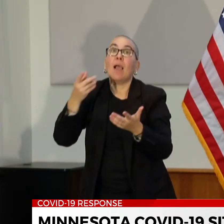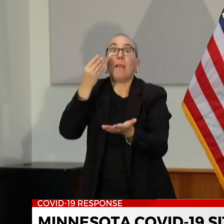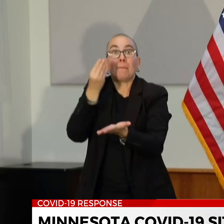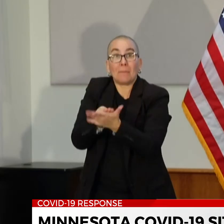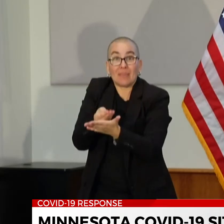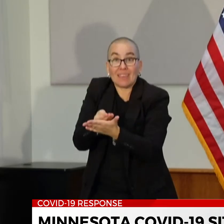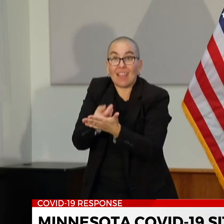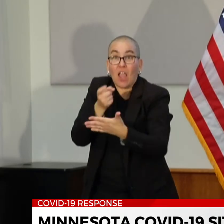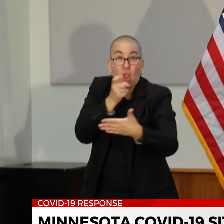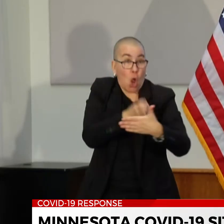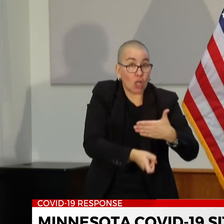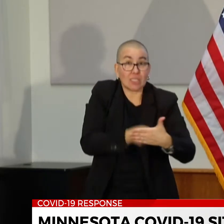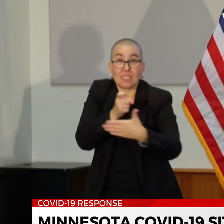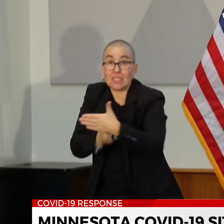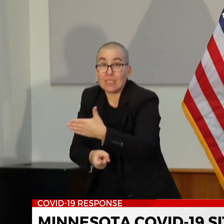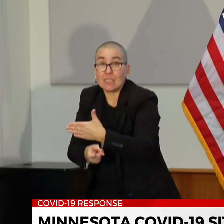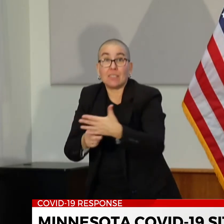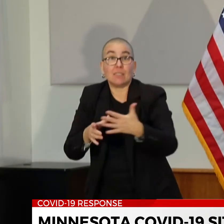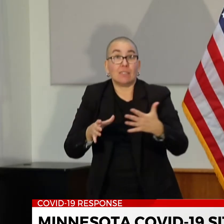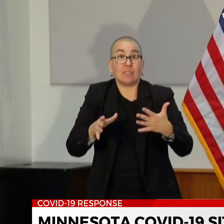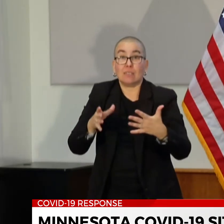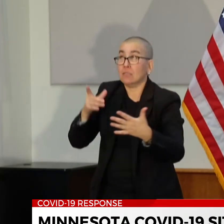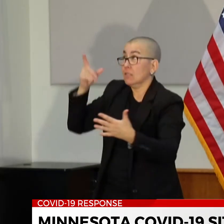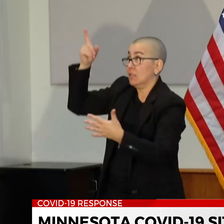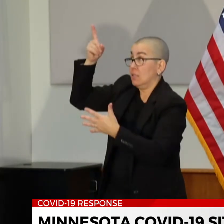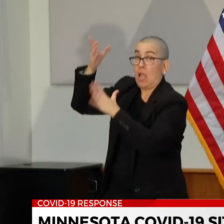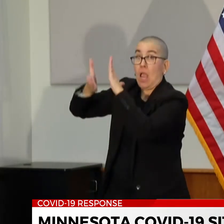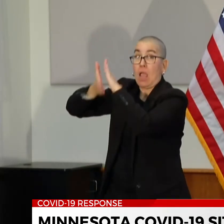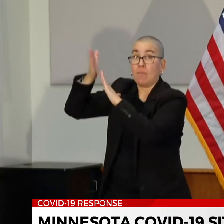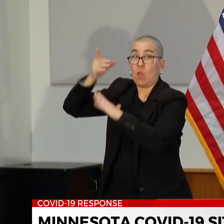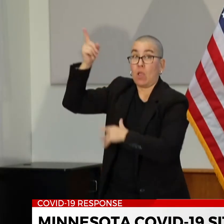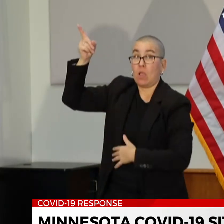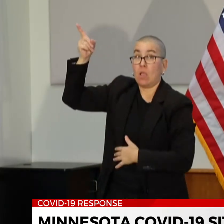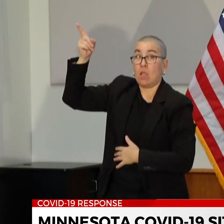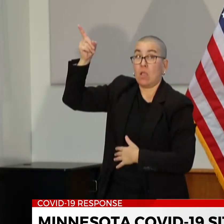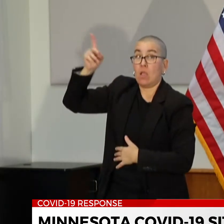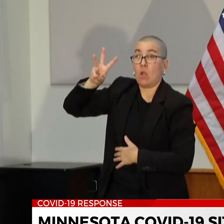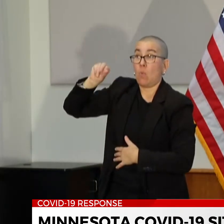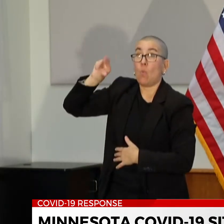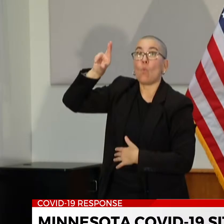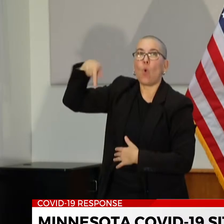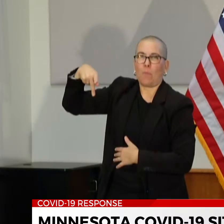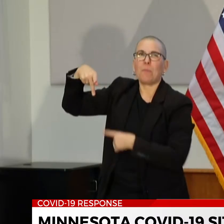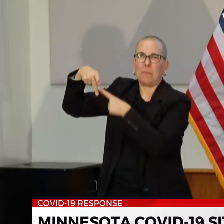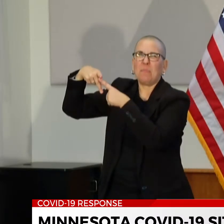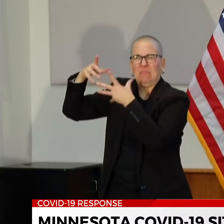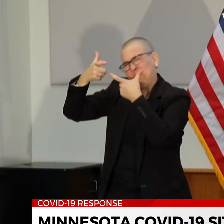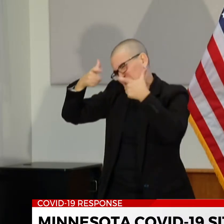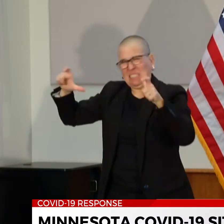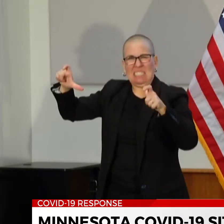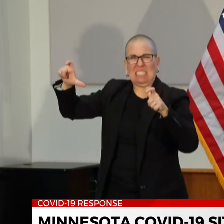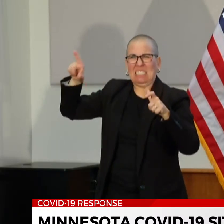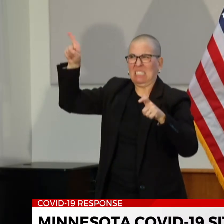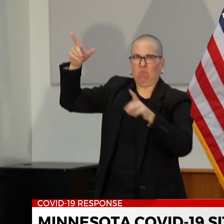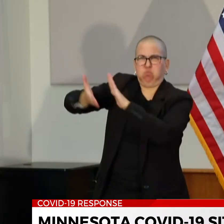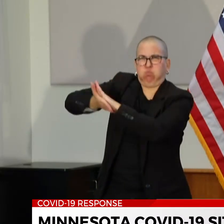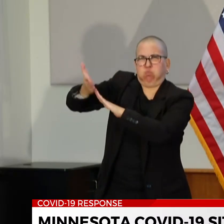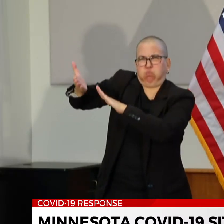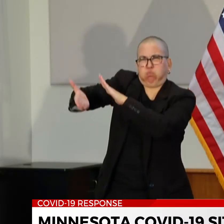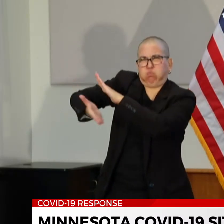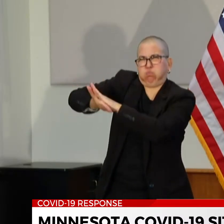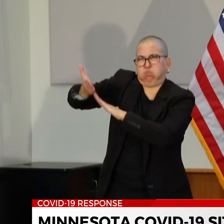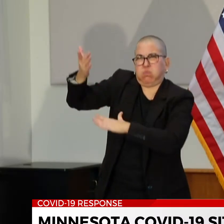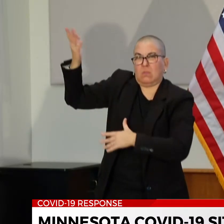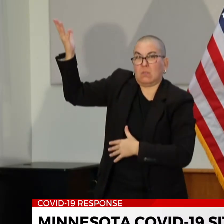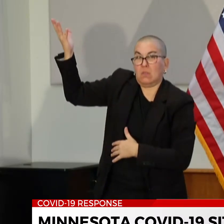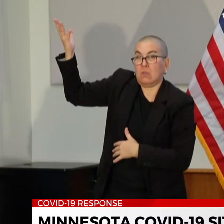that Operation Warp Speed made, it wasn't as if they were right there doing Pfizer's science, but what they did give Pfizer